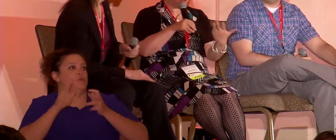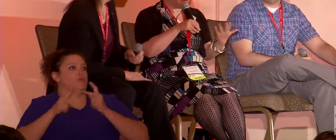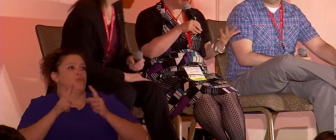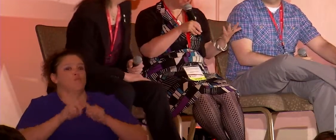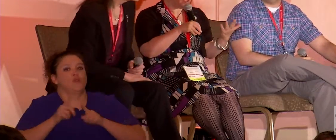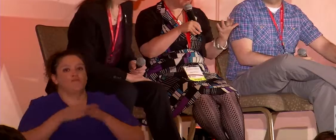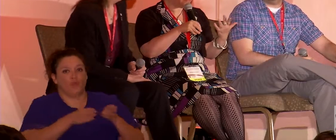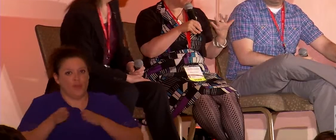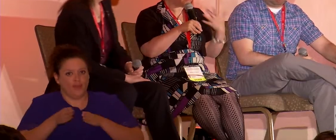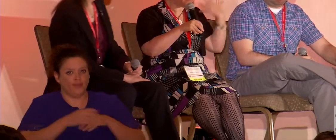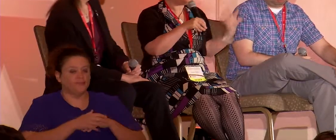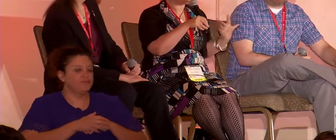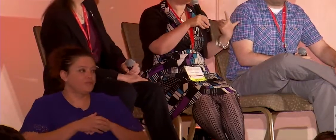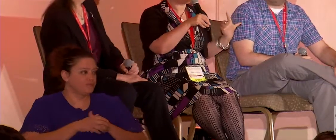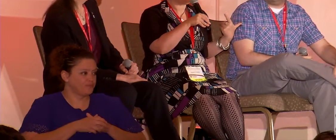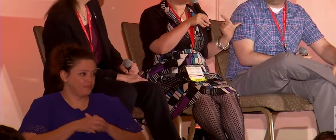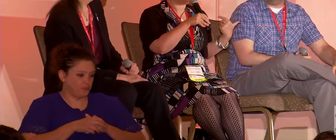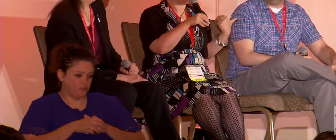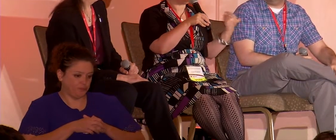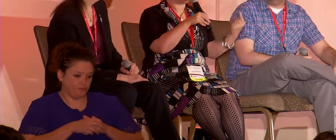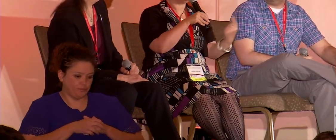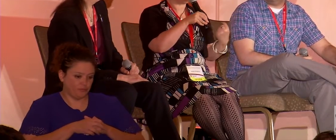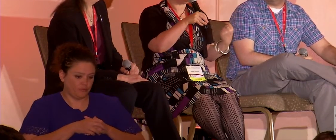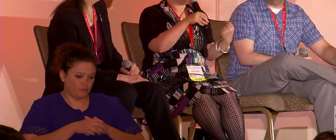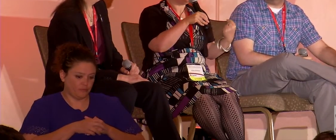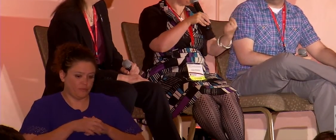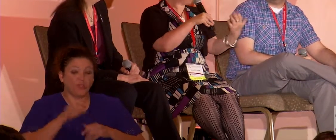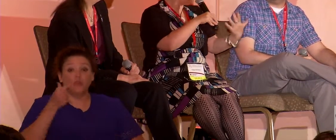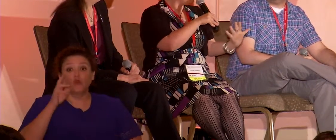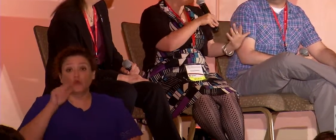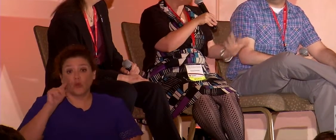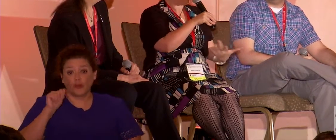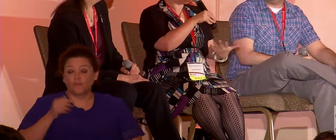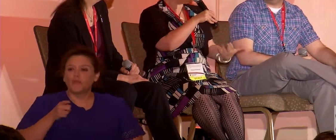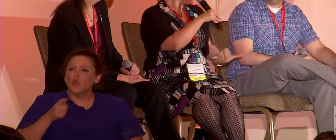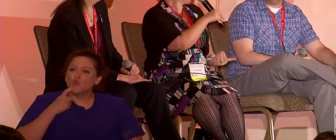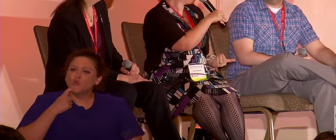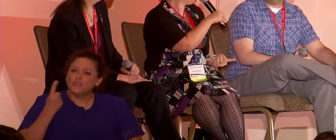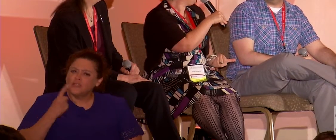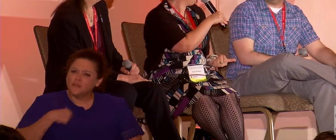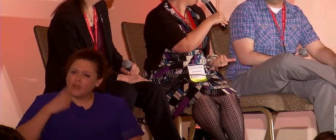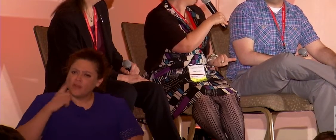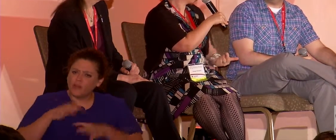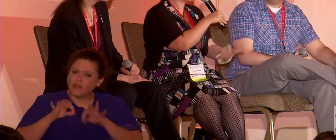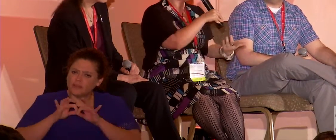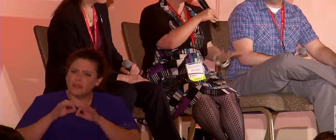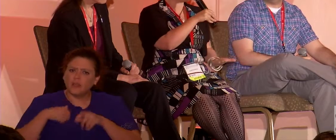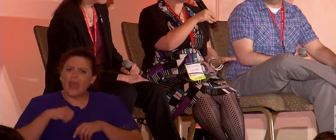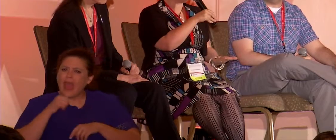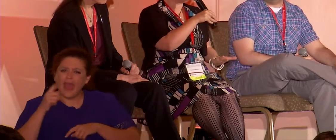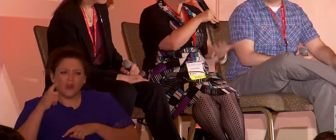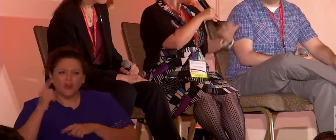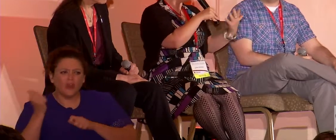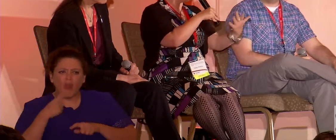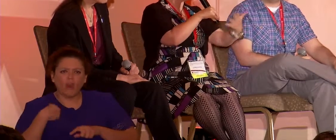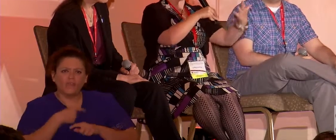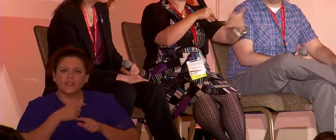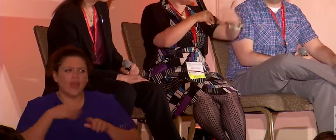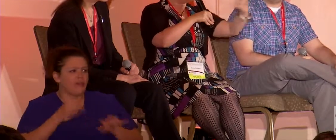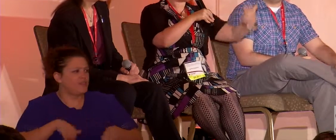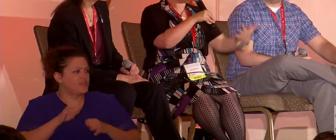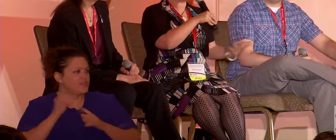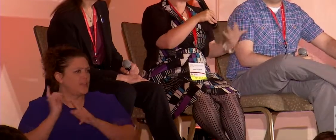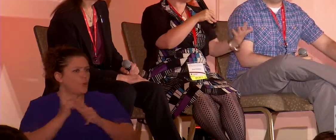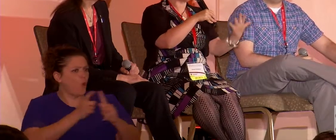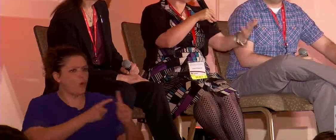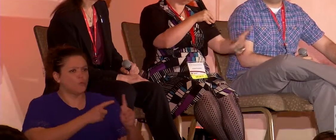and then, but because you said something that I think is key about our goals. I don't think we have the same goals. I don't think we all have the same goals.